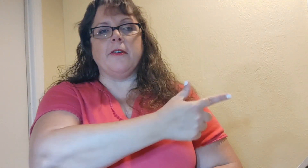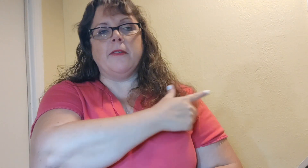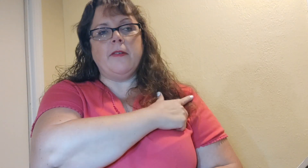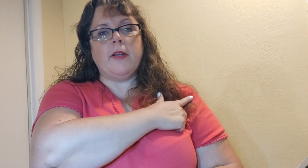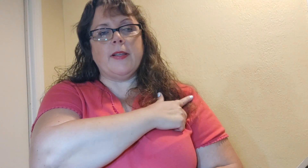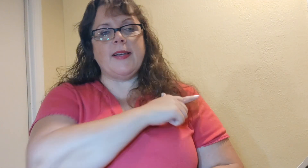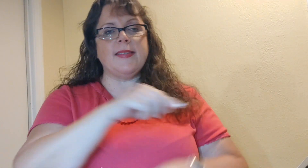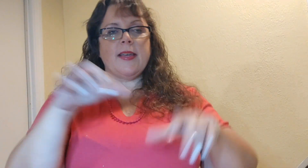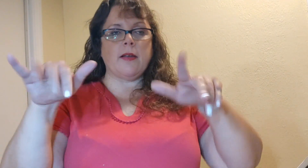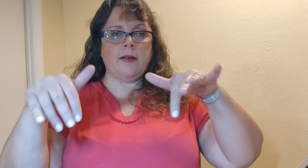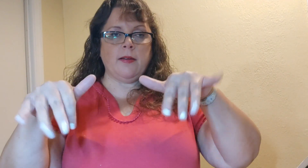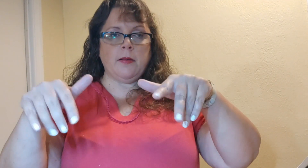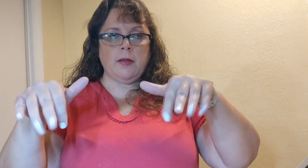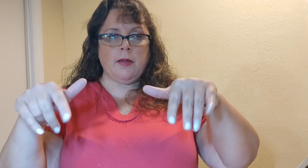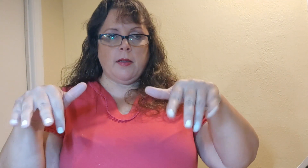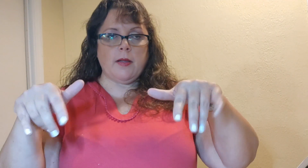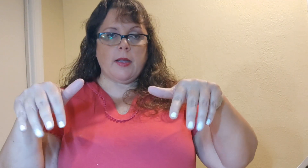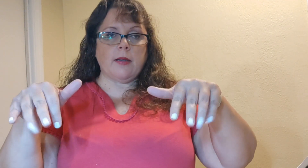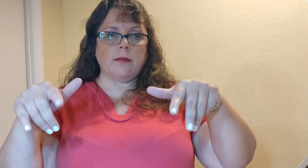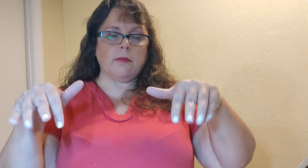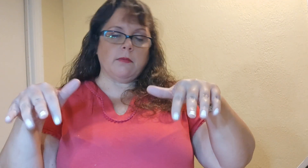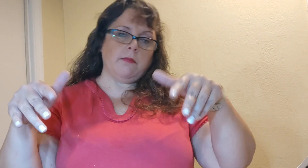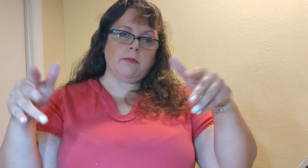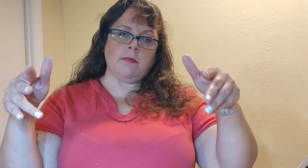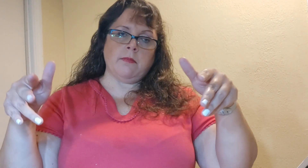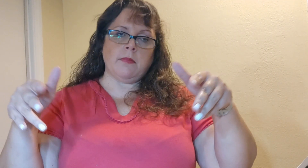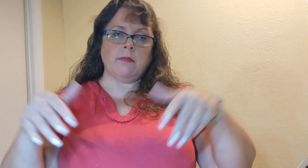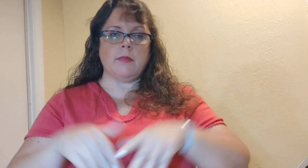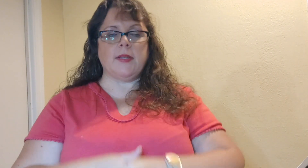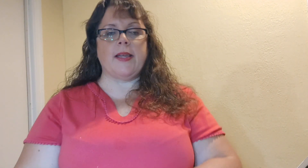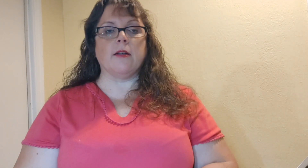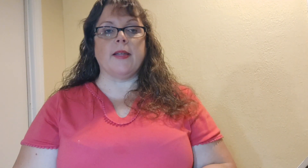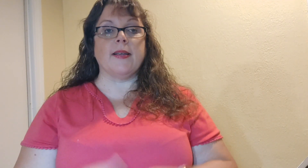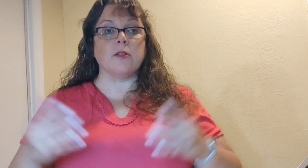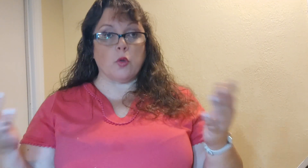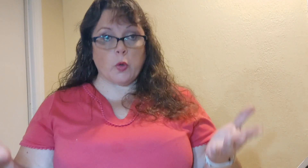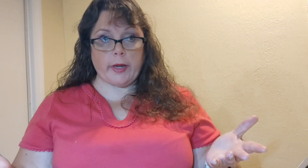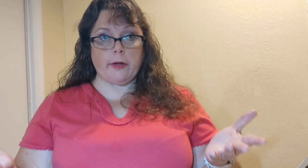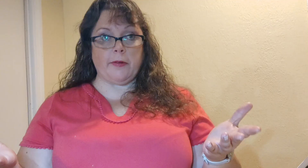So lazy and the dangling is loiter.